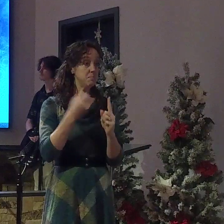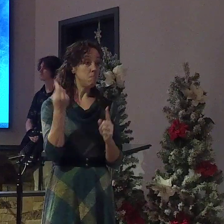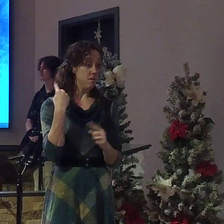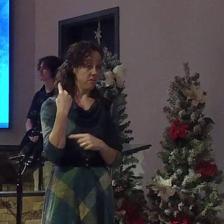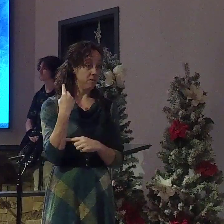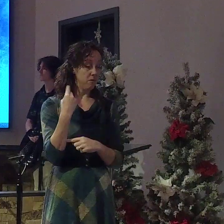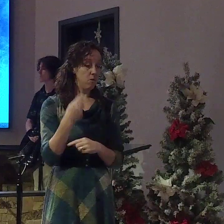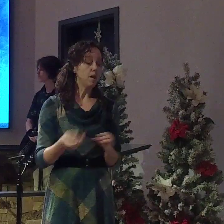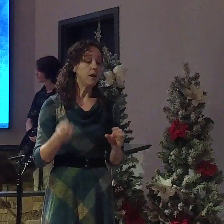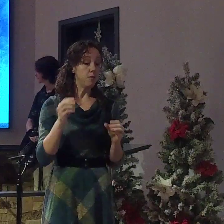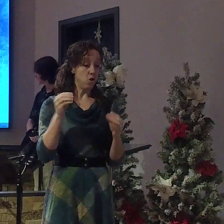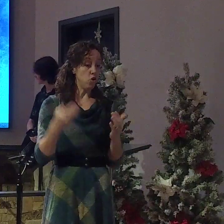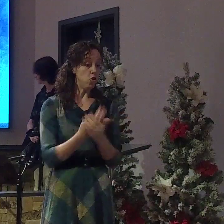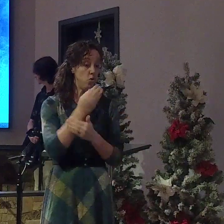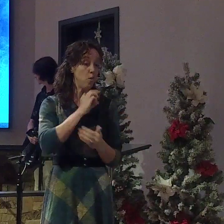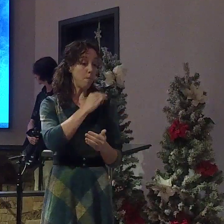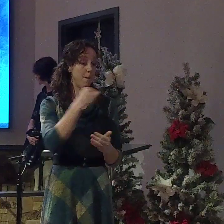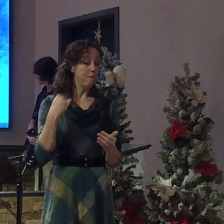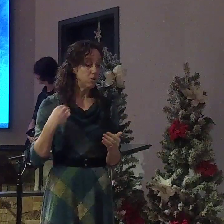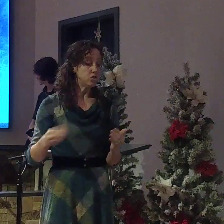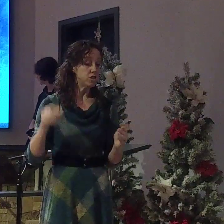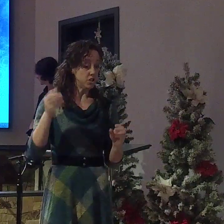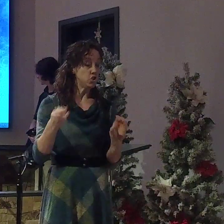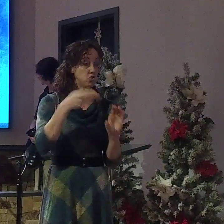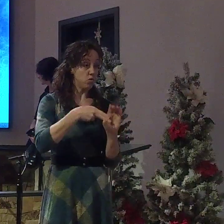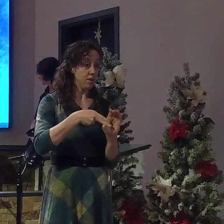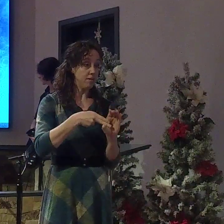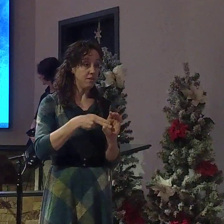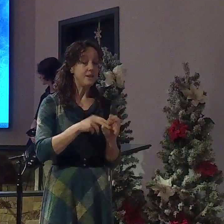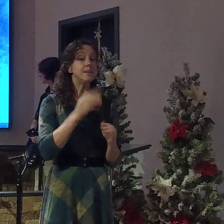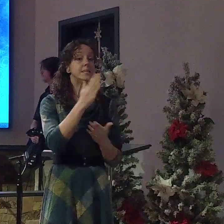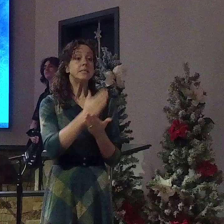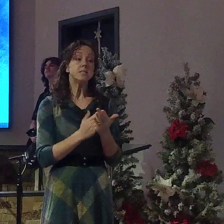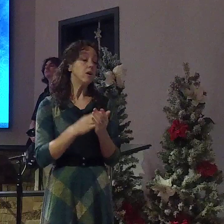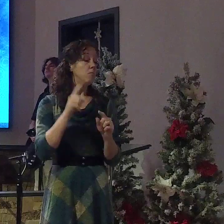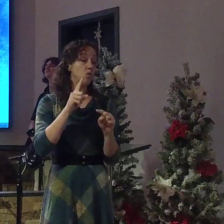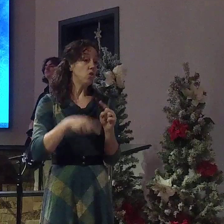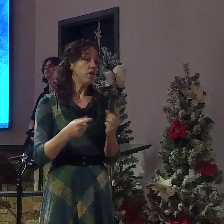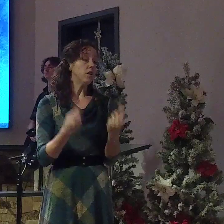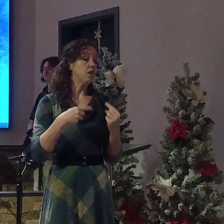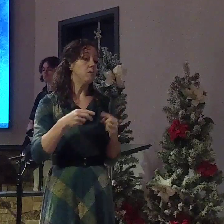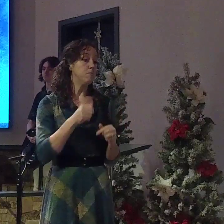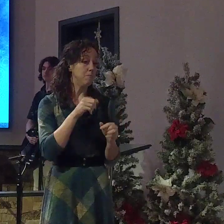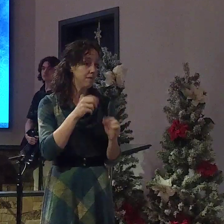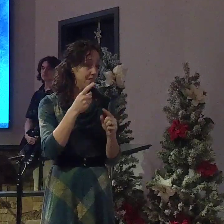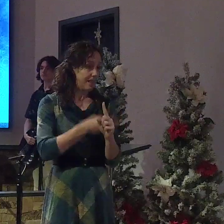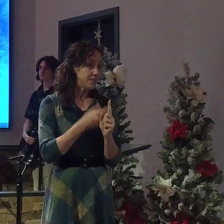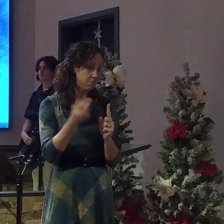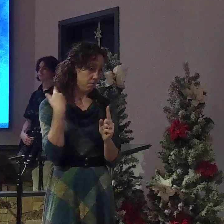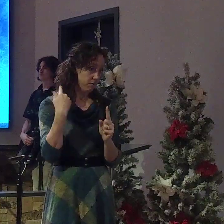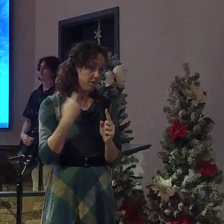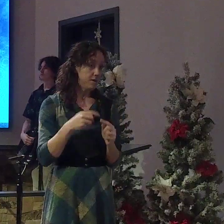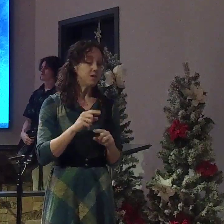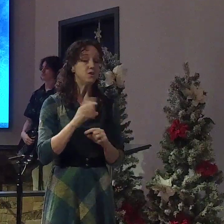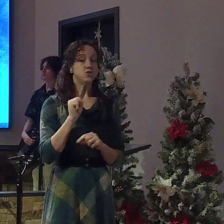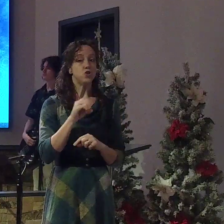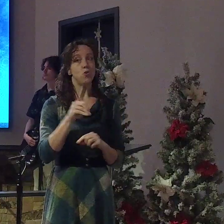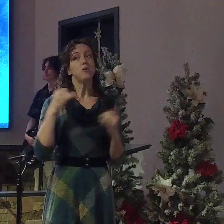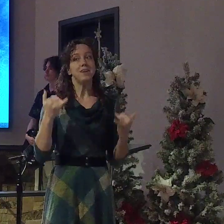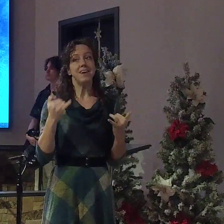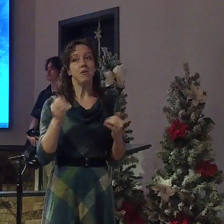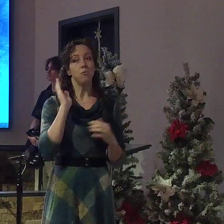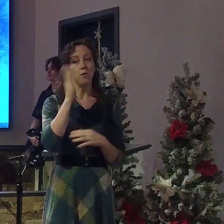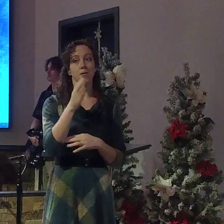Yes, I know. So it's next week, it's Christmas Eve. So we're going to have candlelight services 9